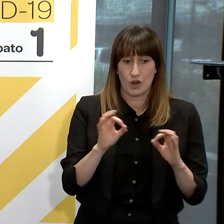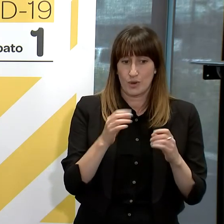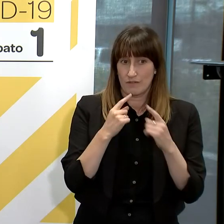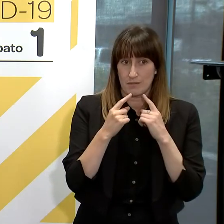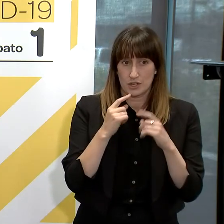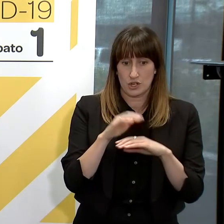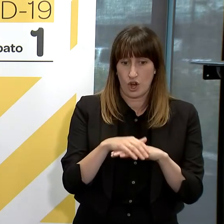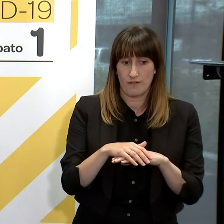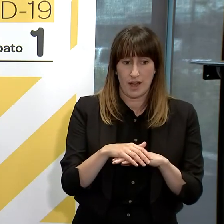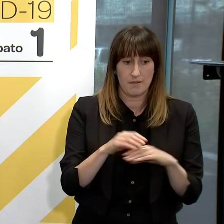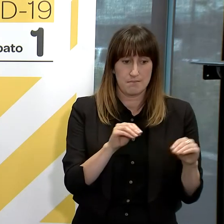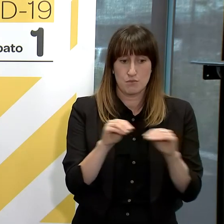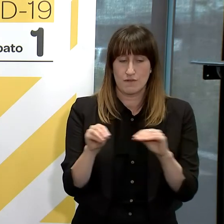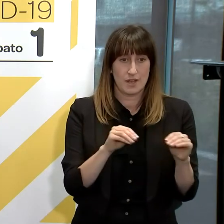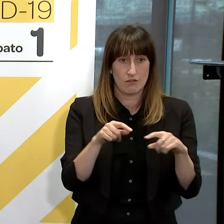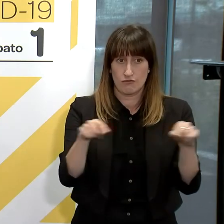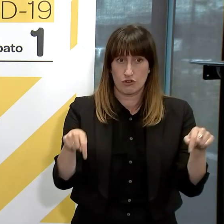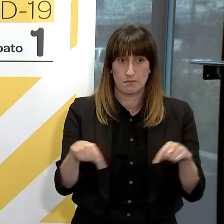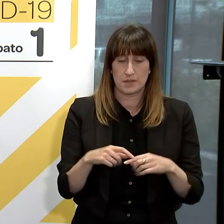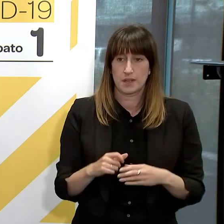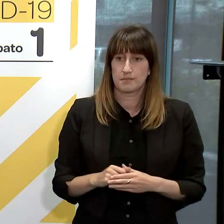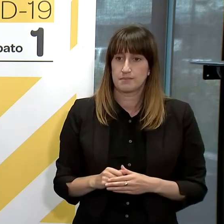they were in the facility. Is 5 days